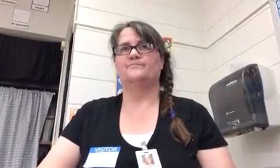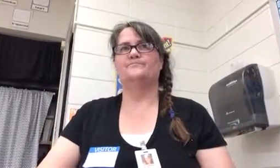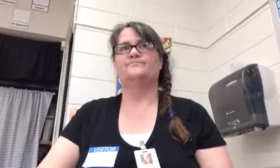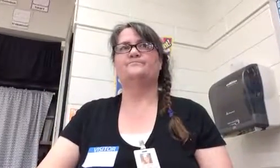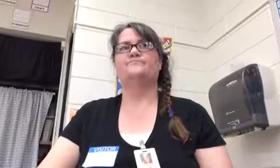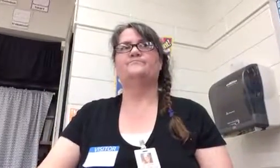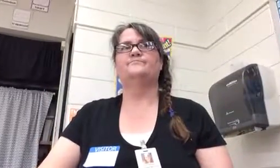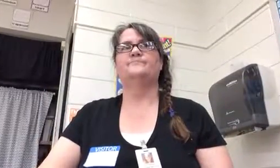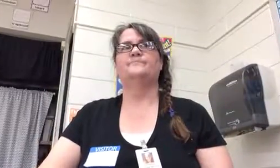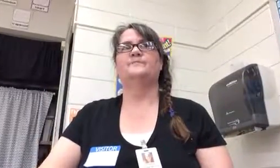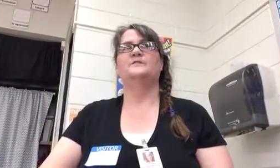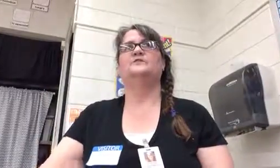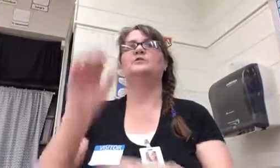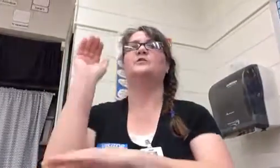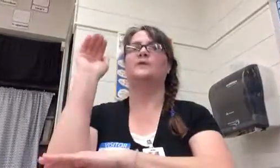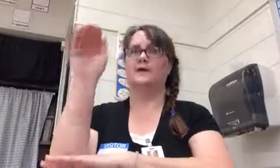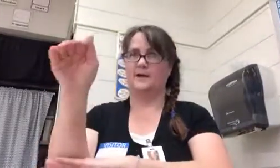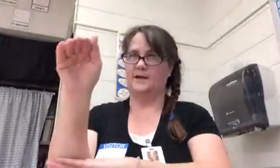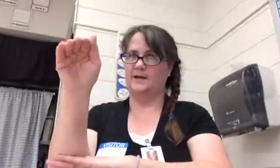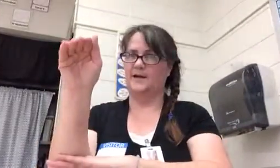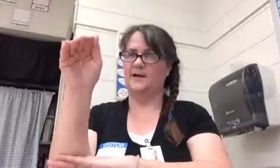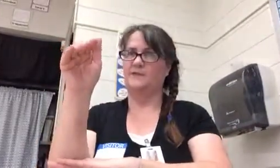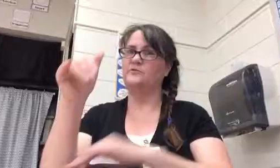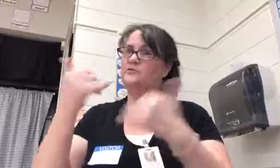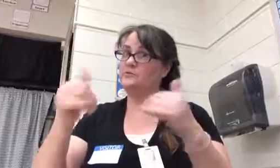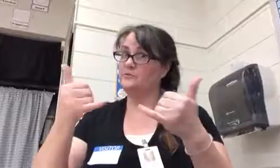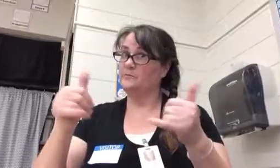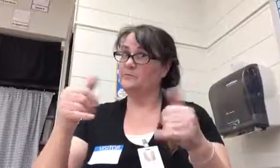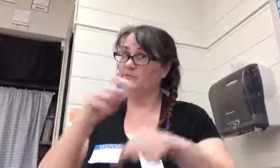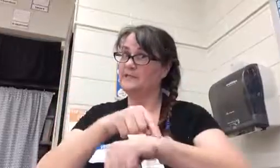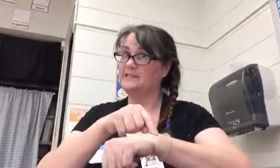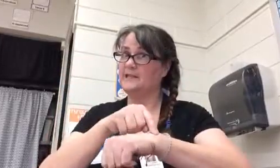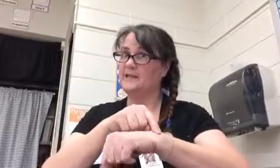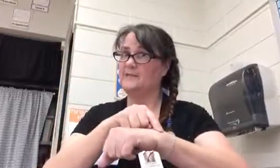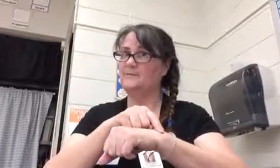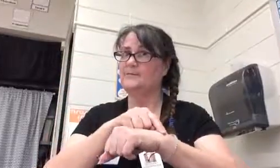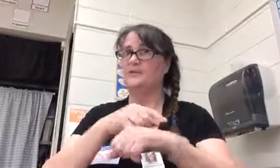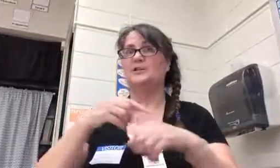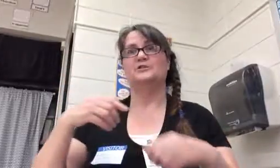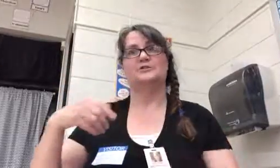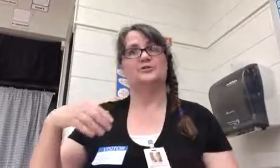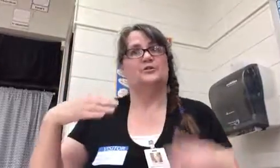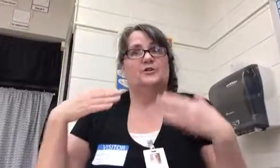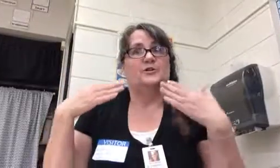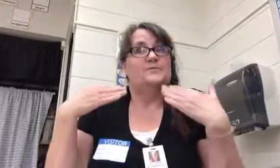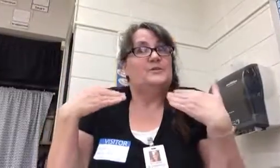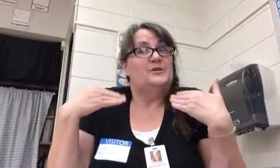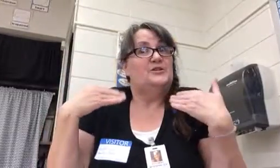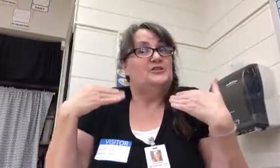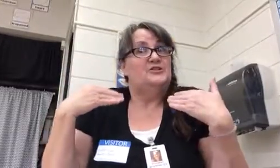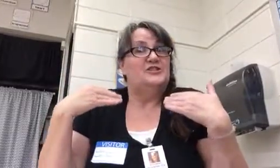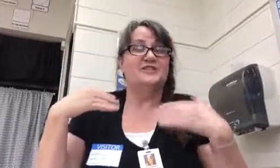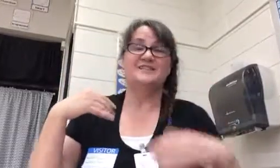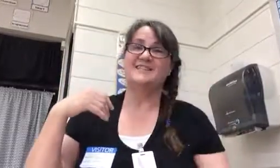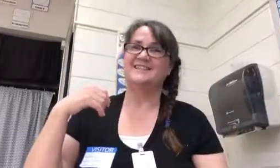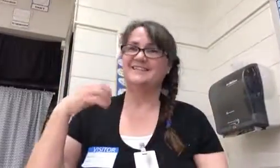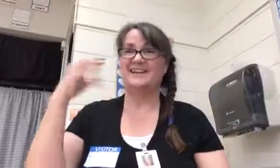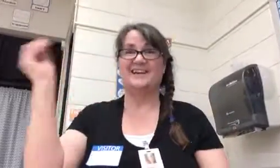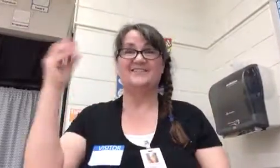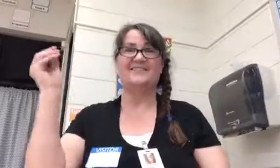recess, it might be pretty chilly out there. So today, when you get back to your seat, what weather